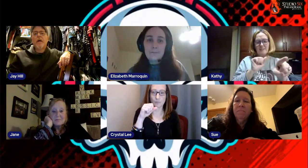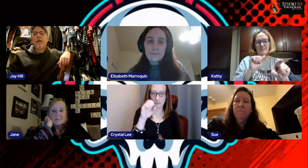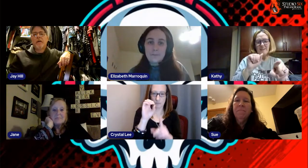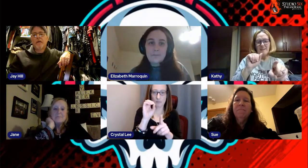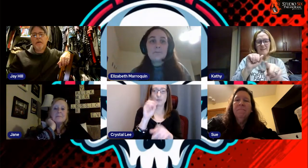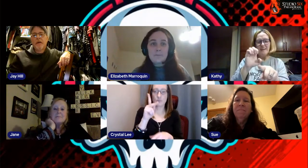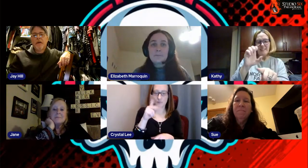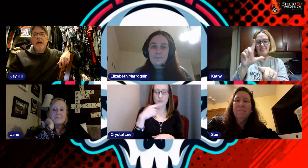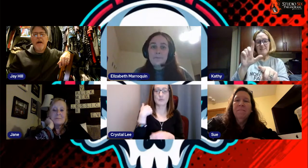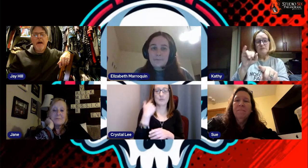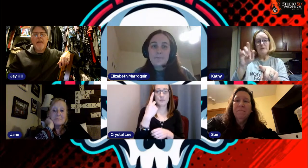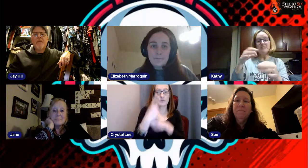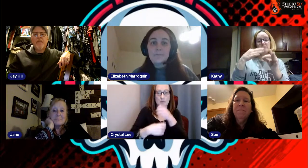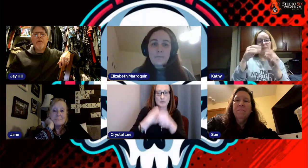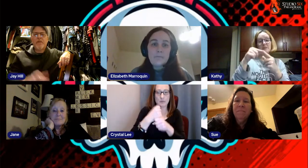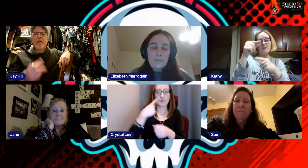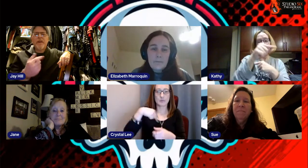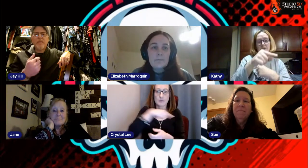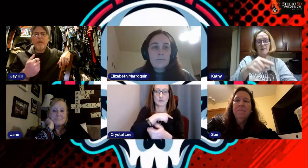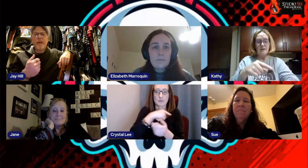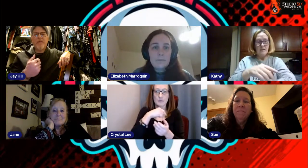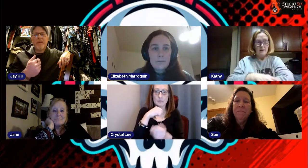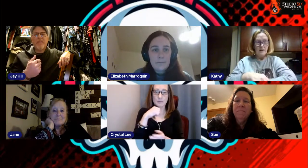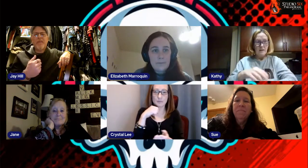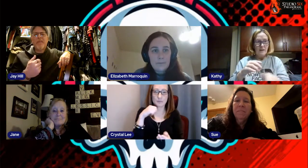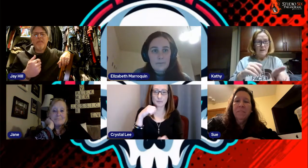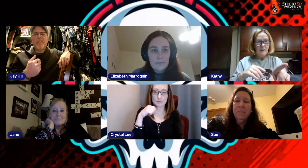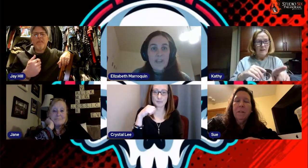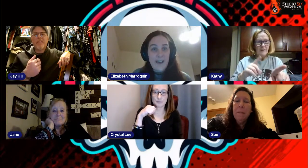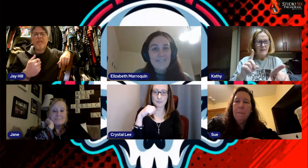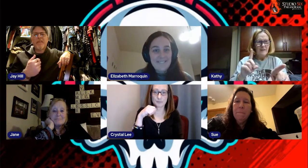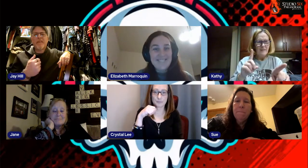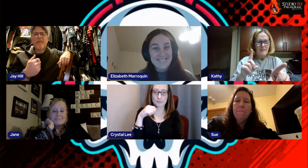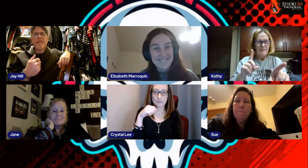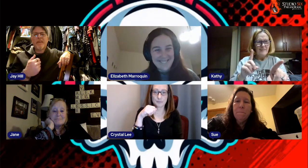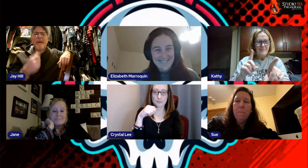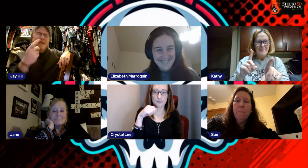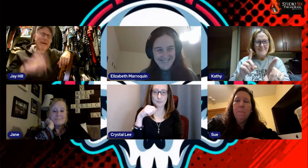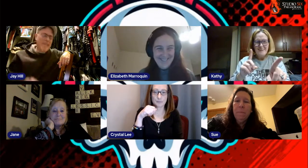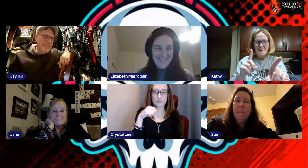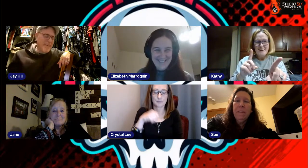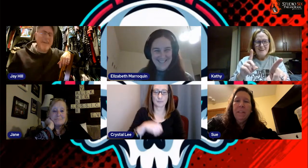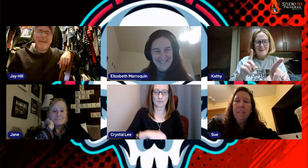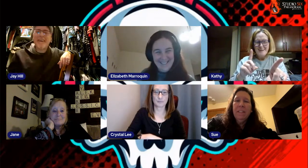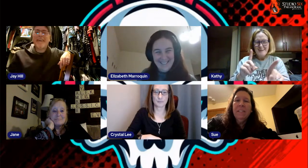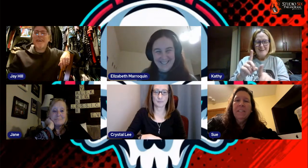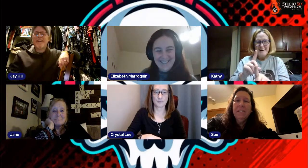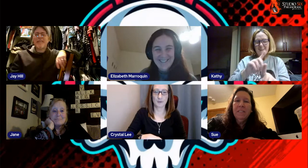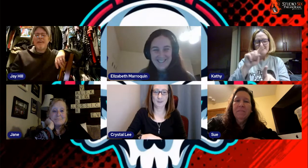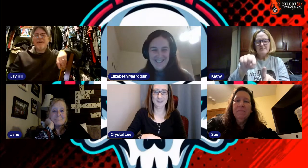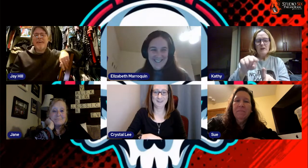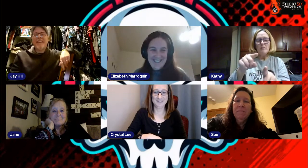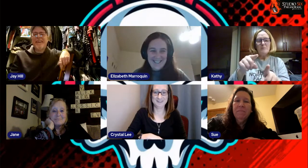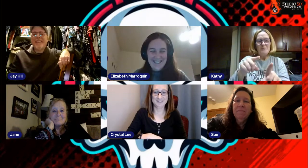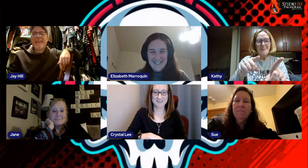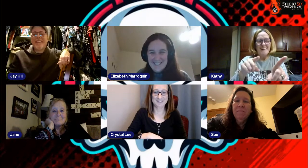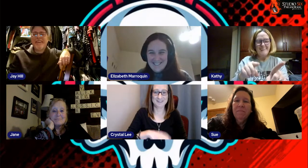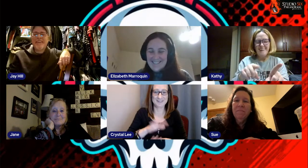Ah. Haven't you been trying to get me to get one of those? Yeah. Yeah, you have. Okay.